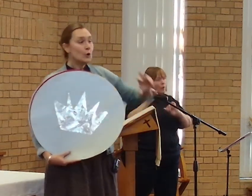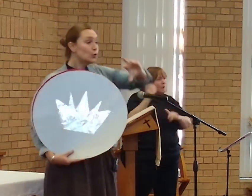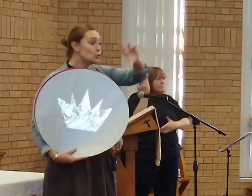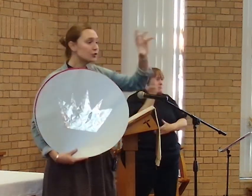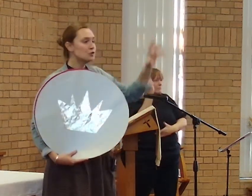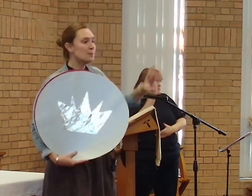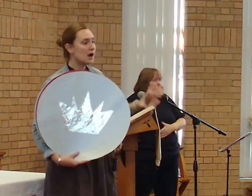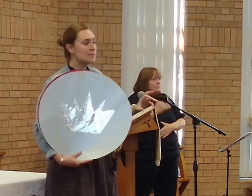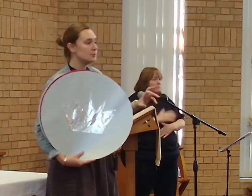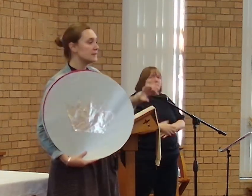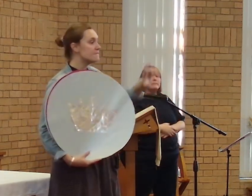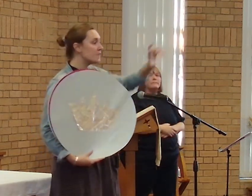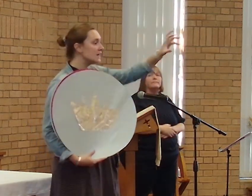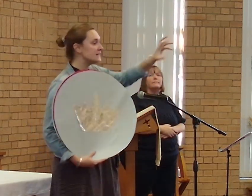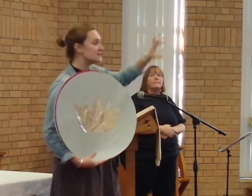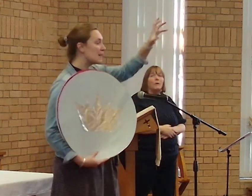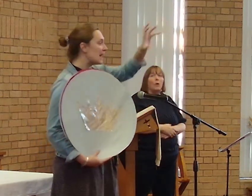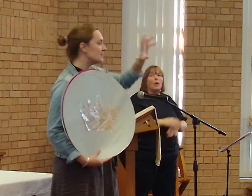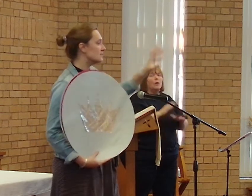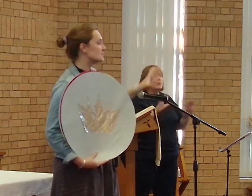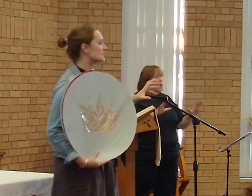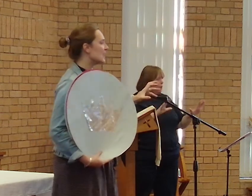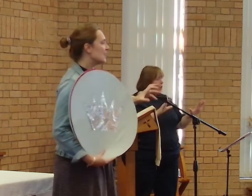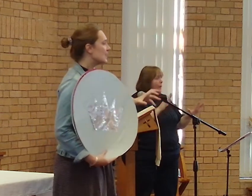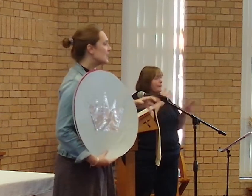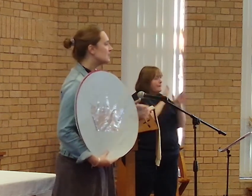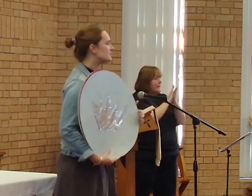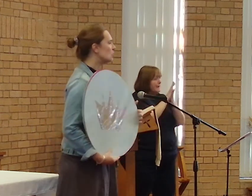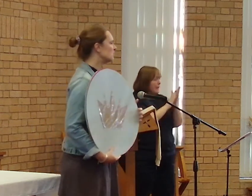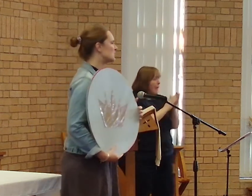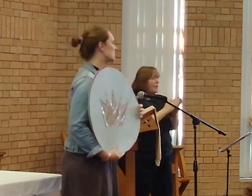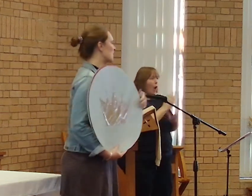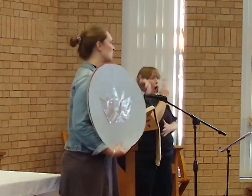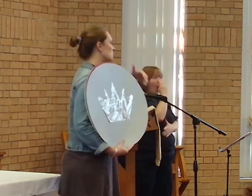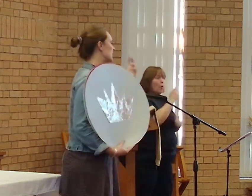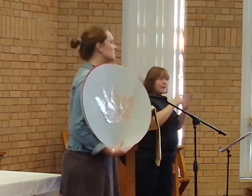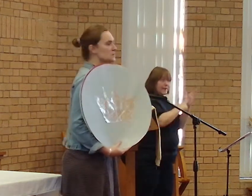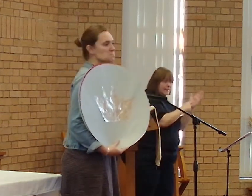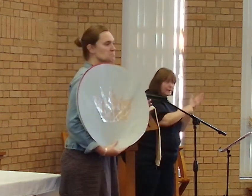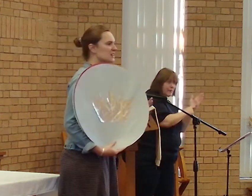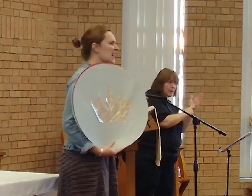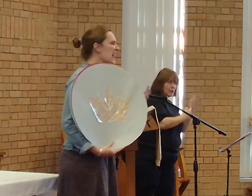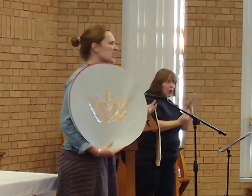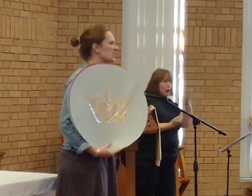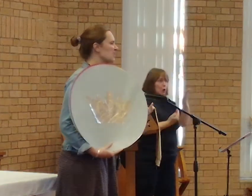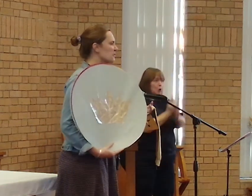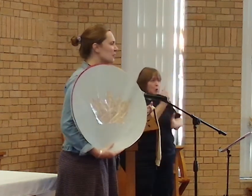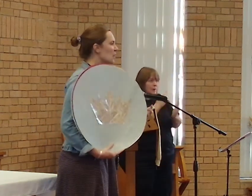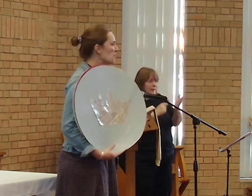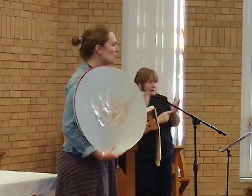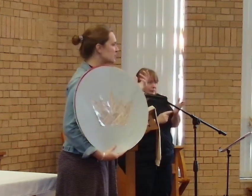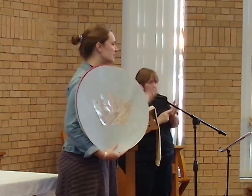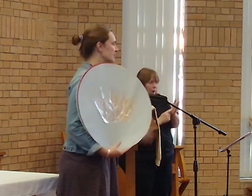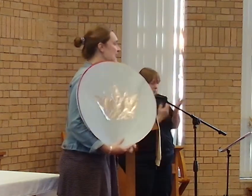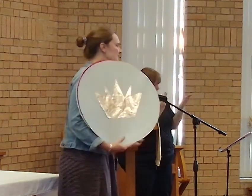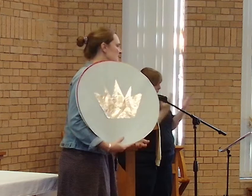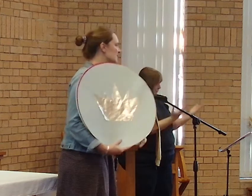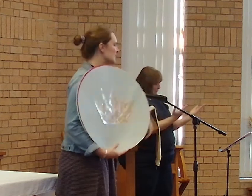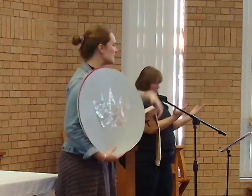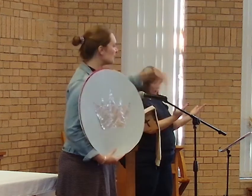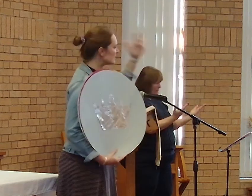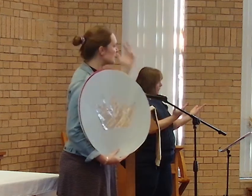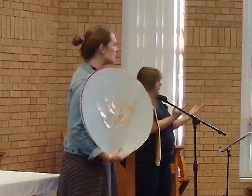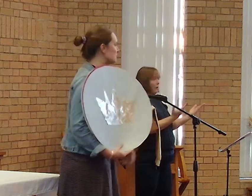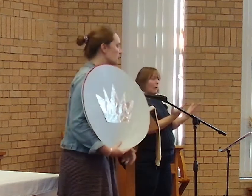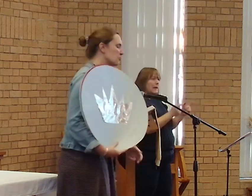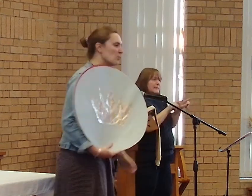Scripture. All through the Bible, we can find these patterns. It's not just a random collection of books and letters